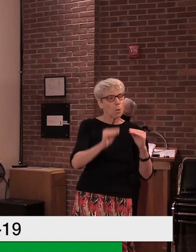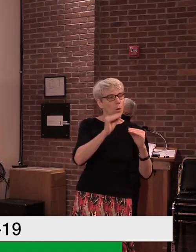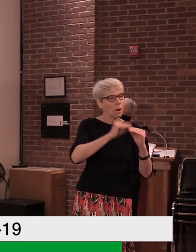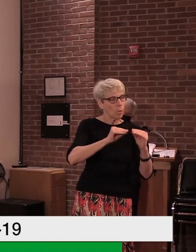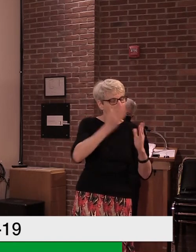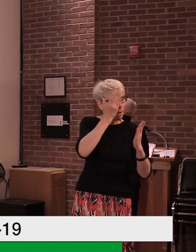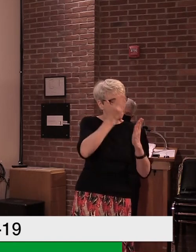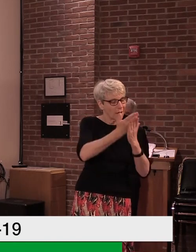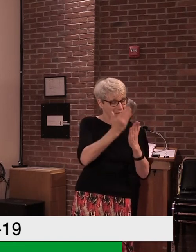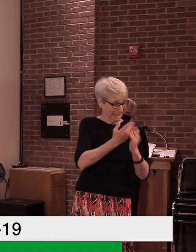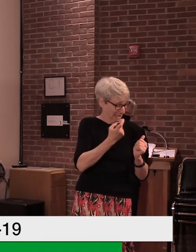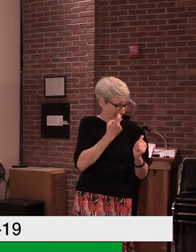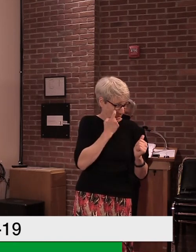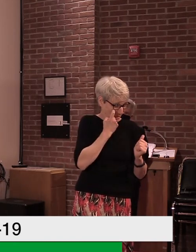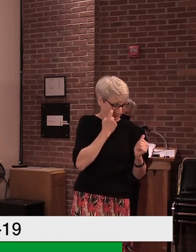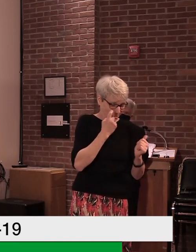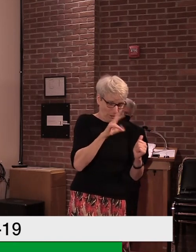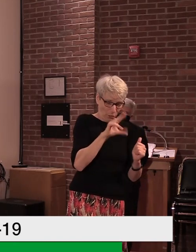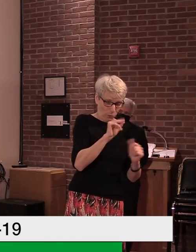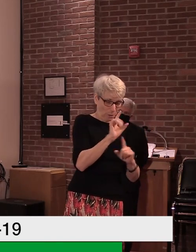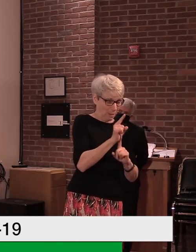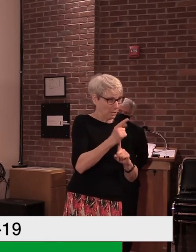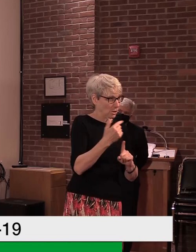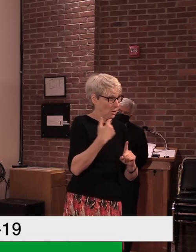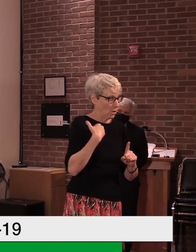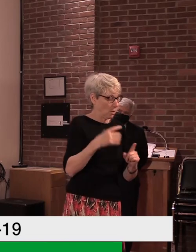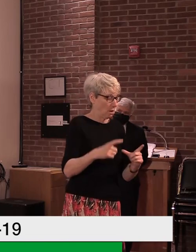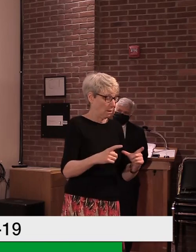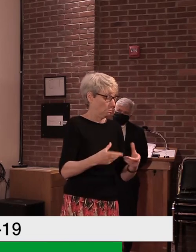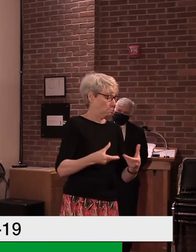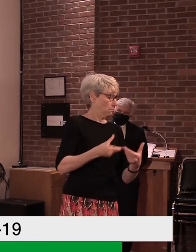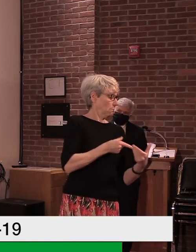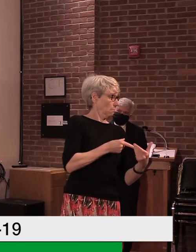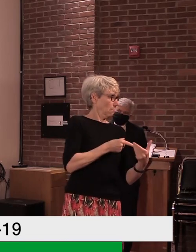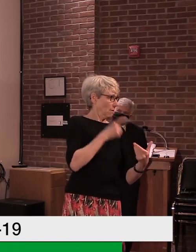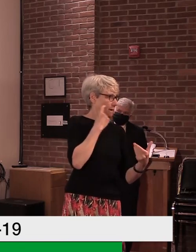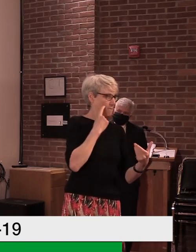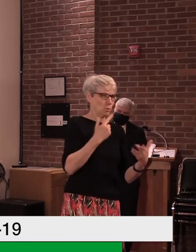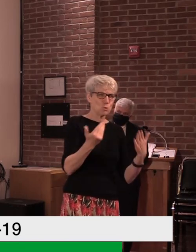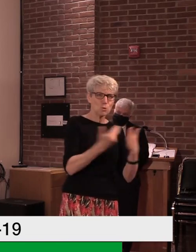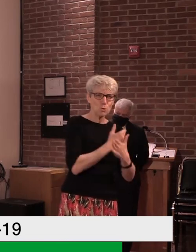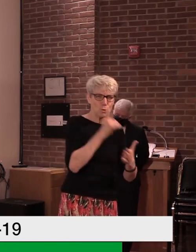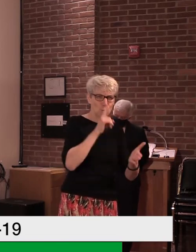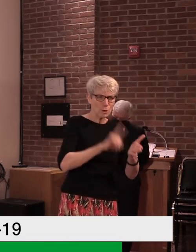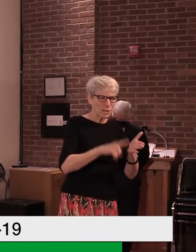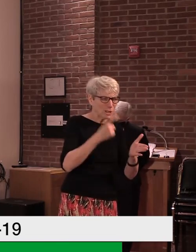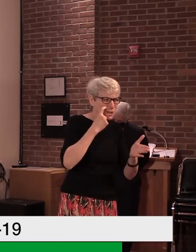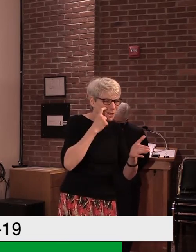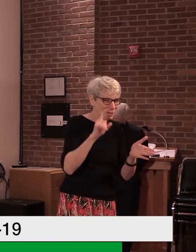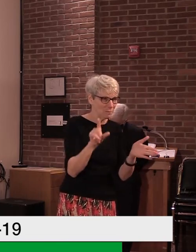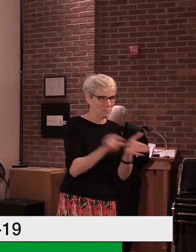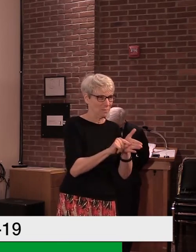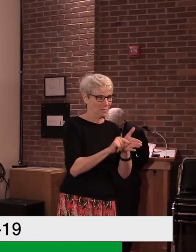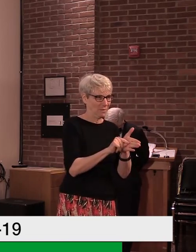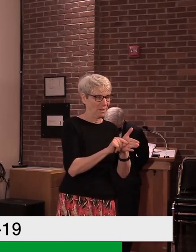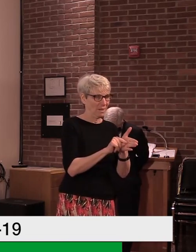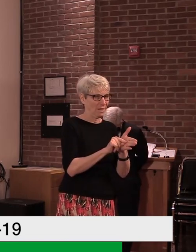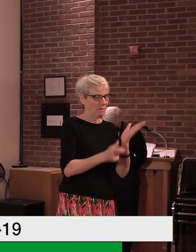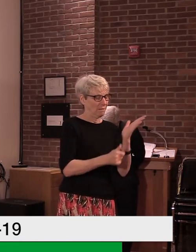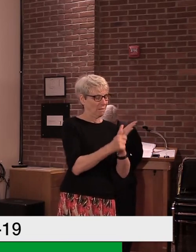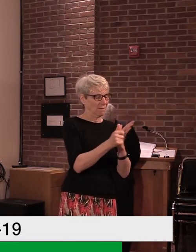literally an hour and a half ago, I was showing the governor another study that had come out recently in Health